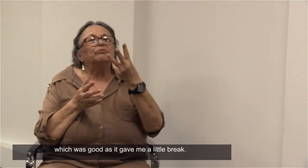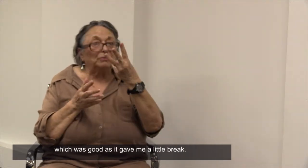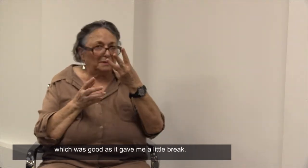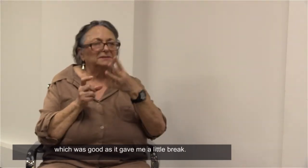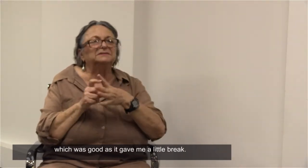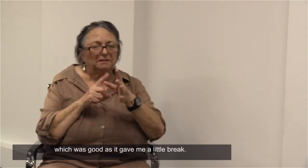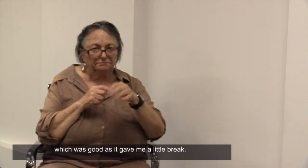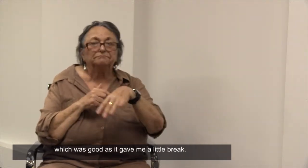break.